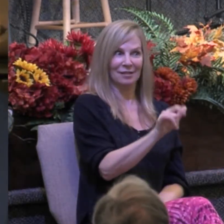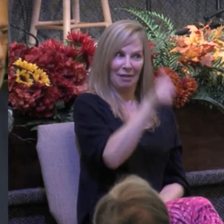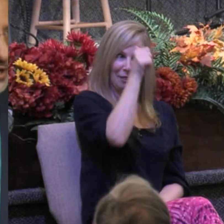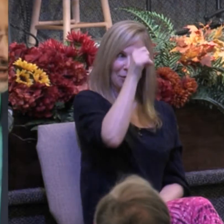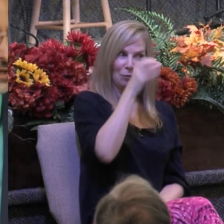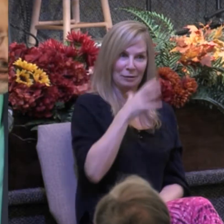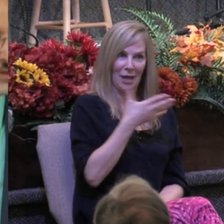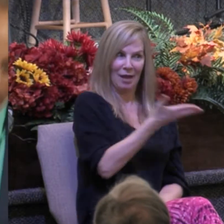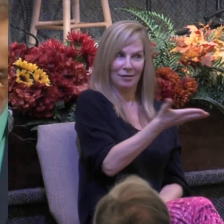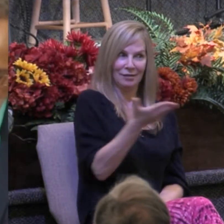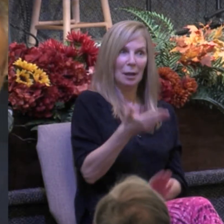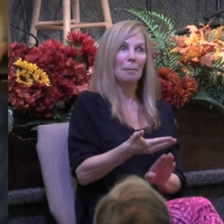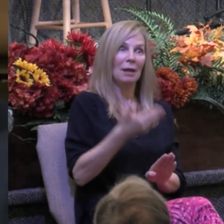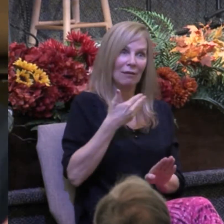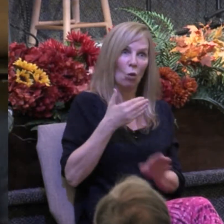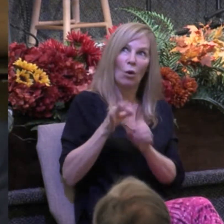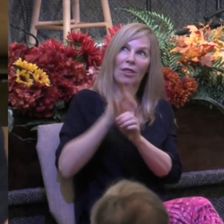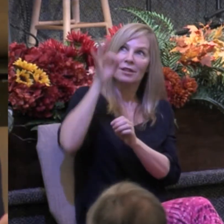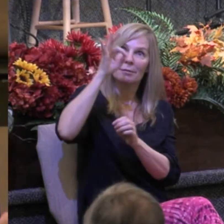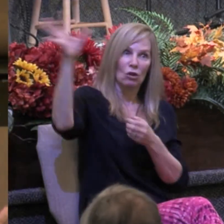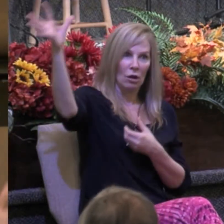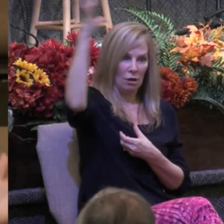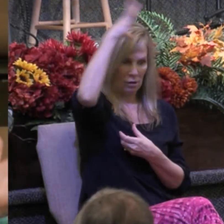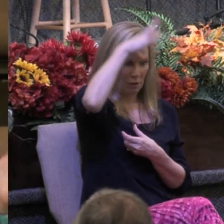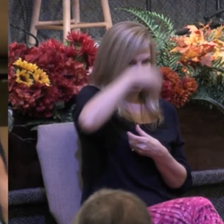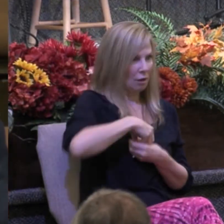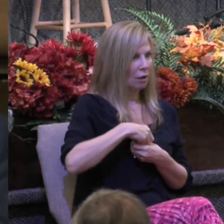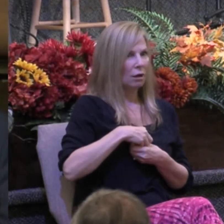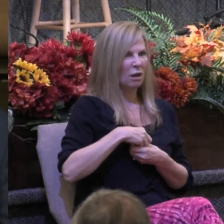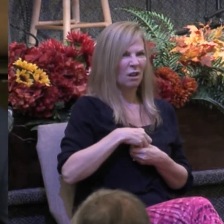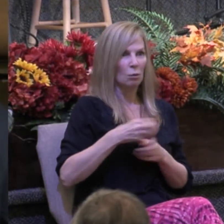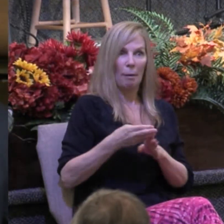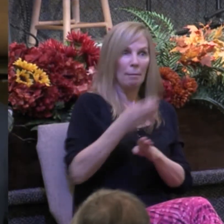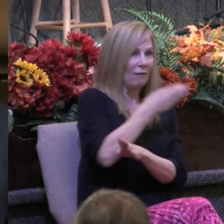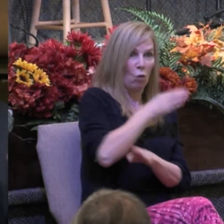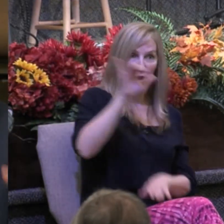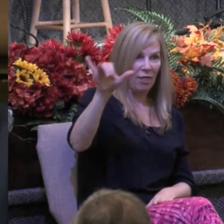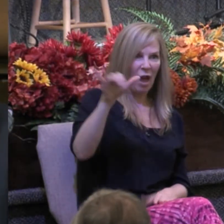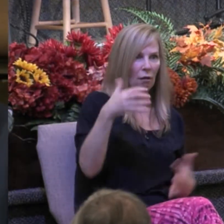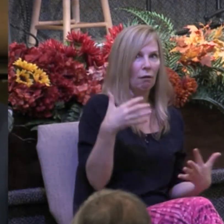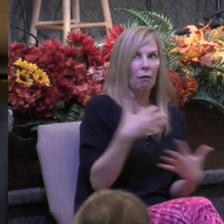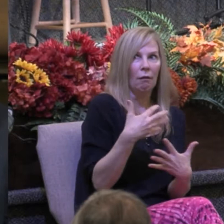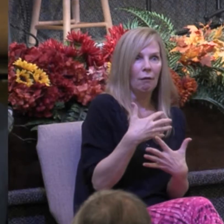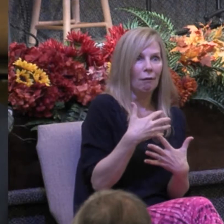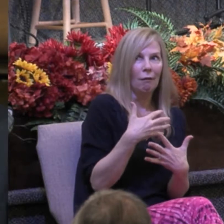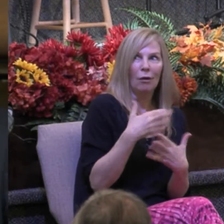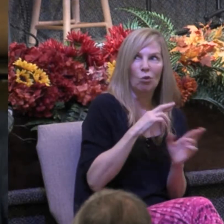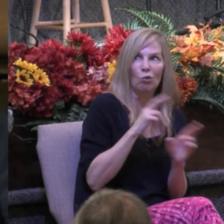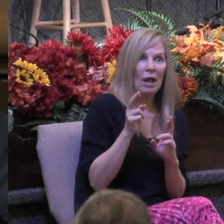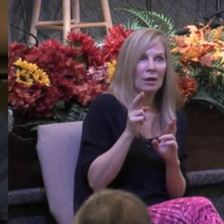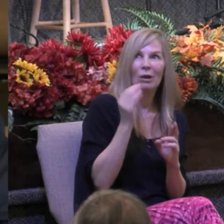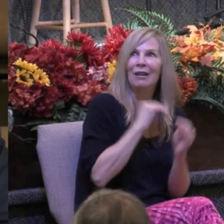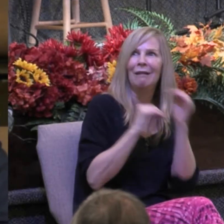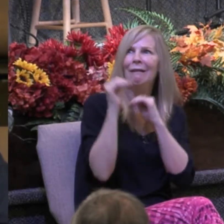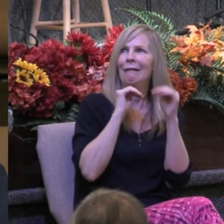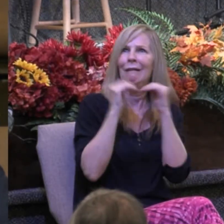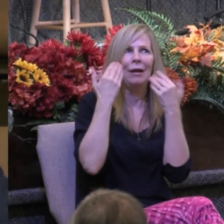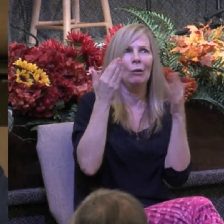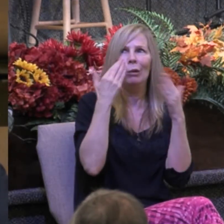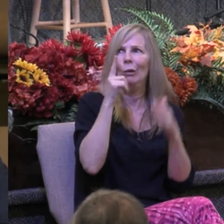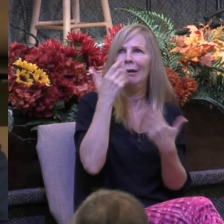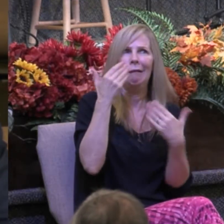were before the Holy Spirit indwelt them. Cowardly, fearful, ready to lie and deny